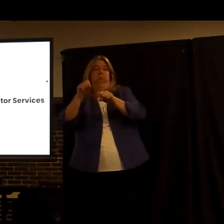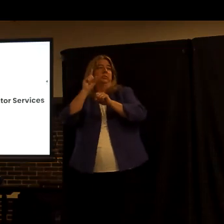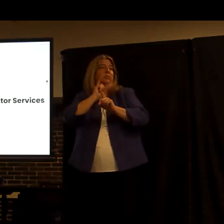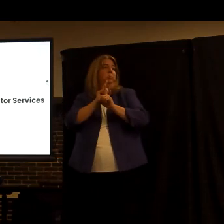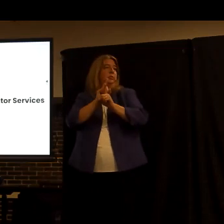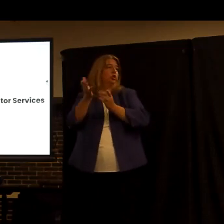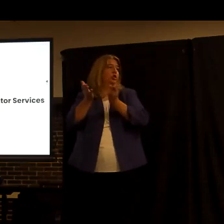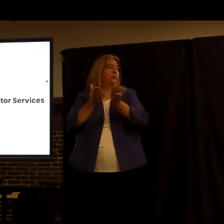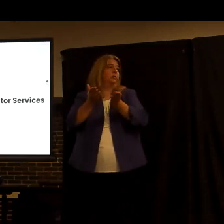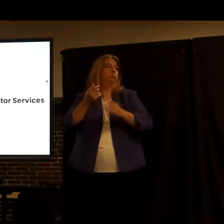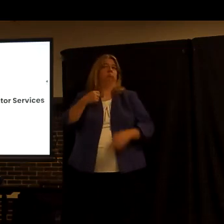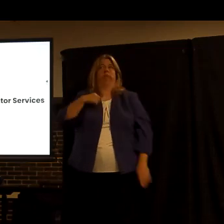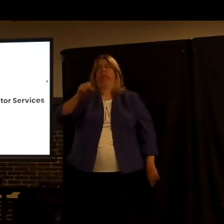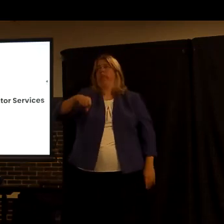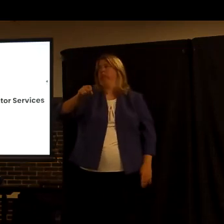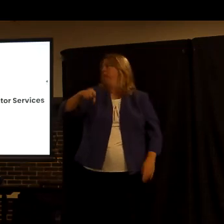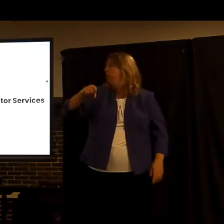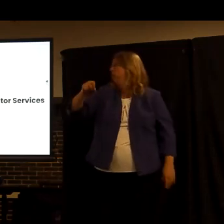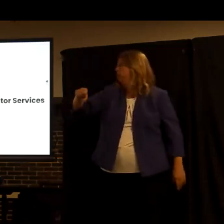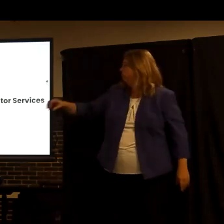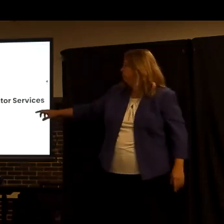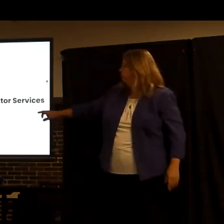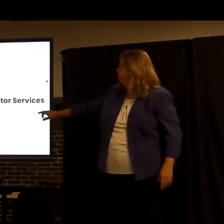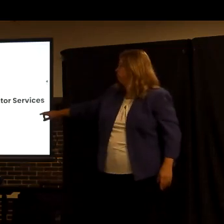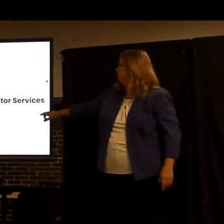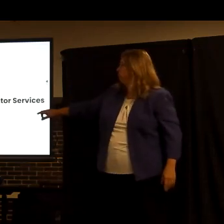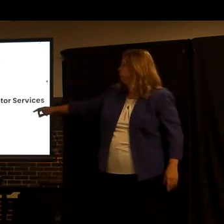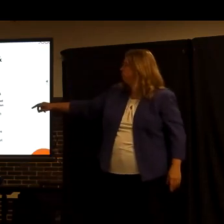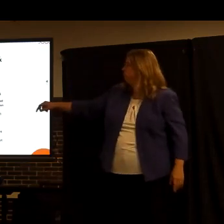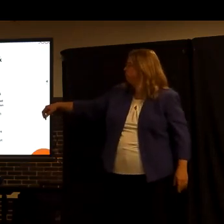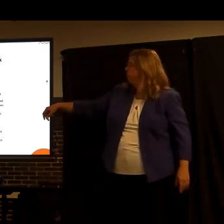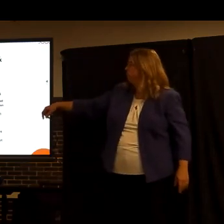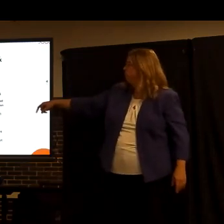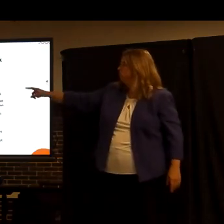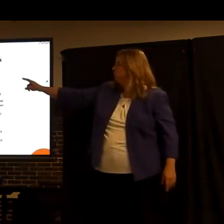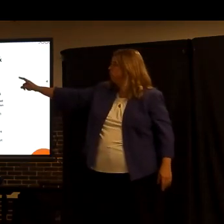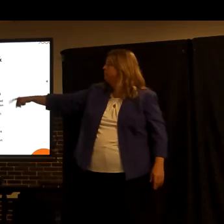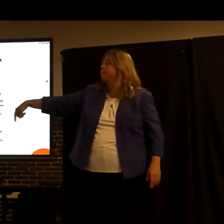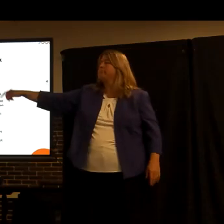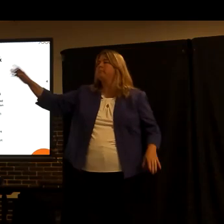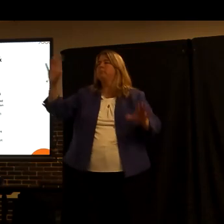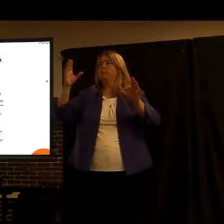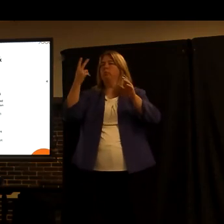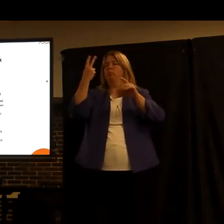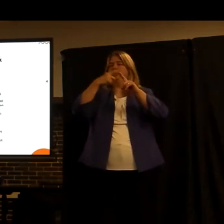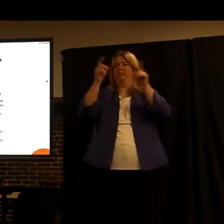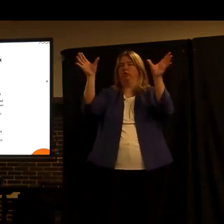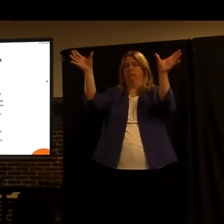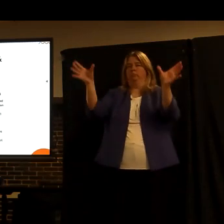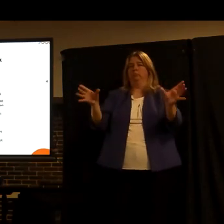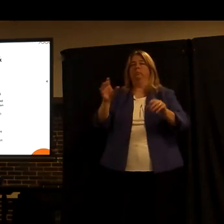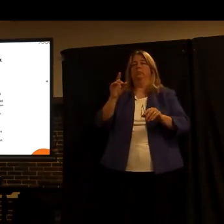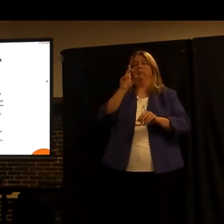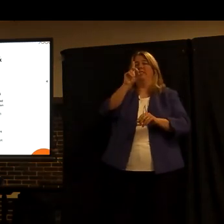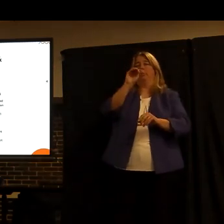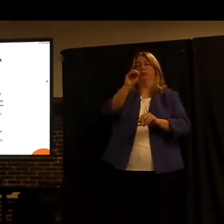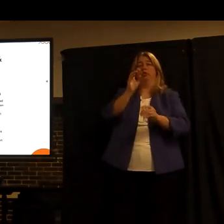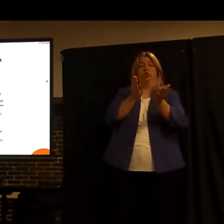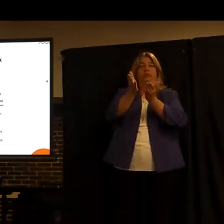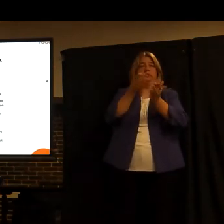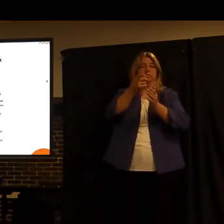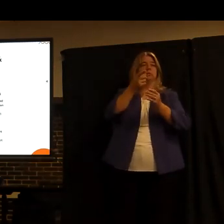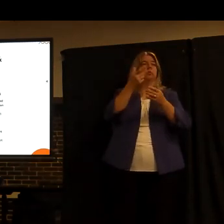is not in statute for providing direct services any longer. So this is a role that we'll be taking on. There are